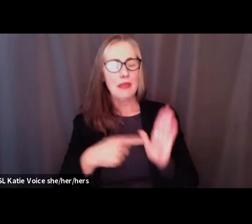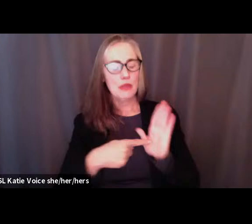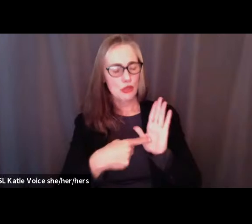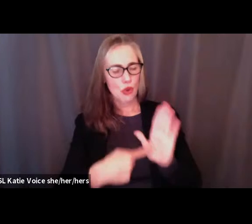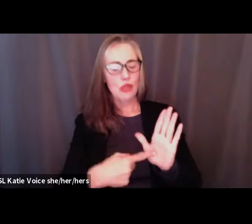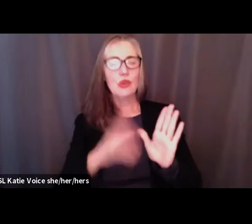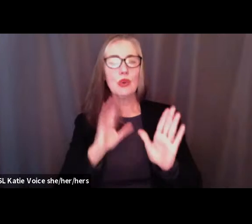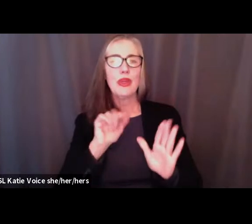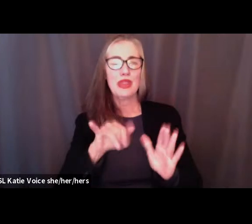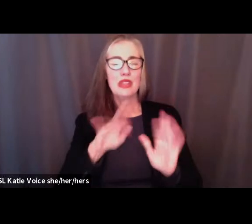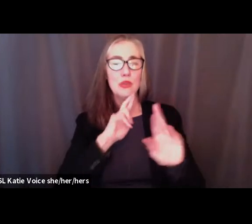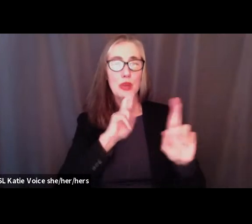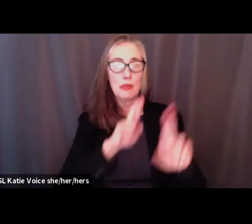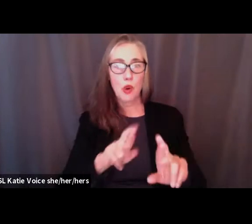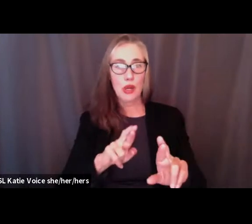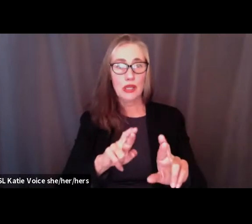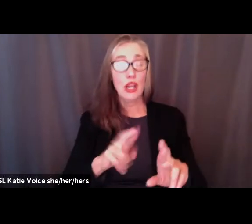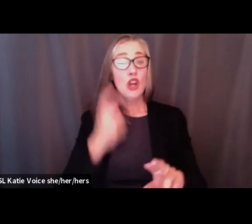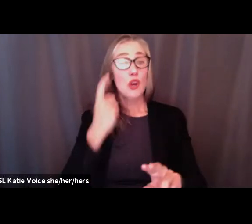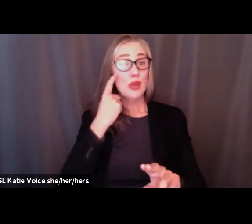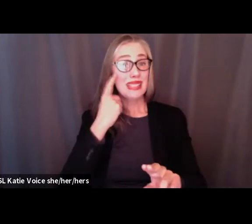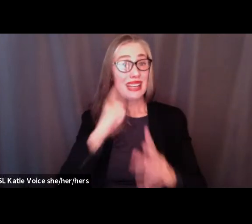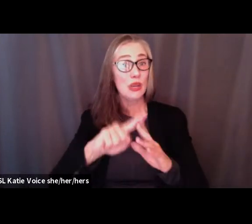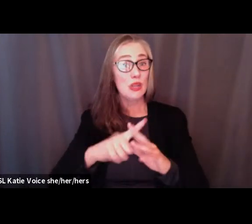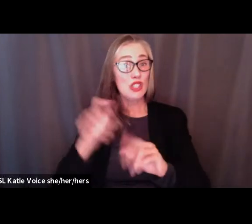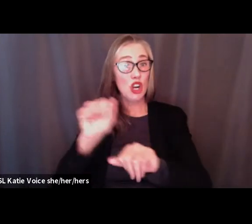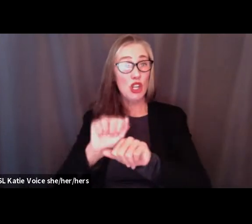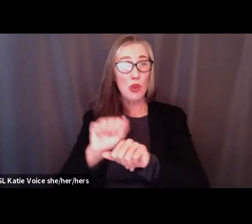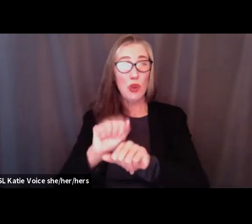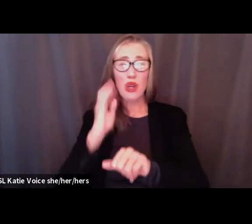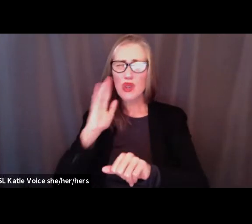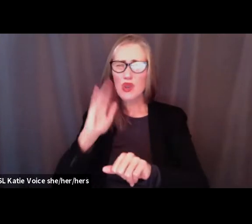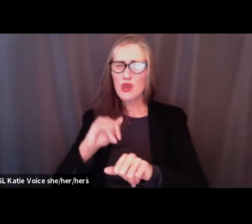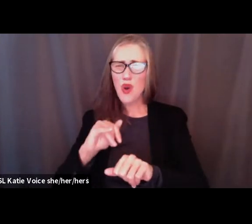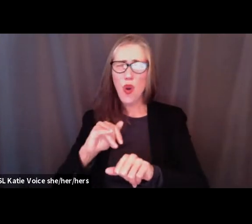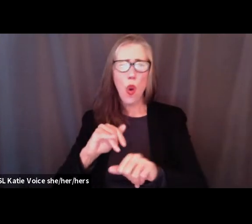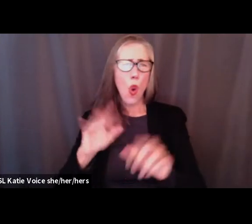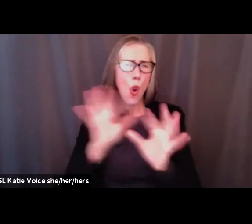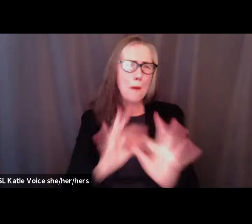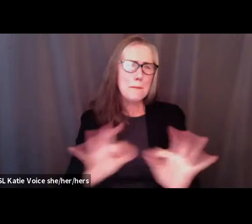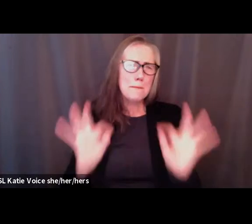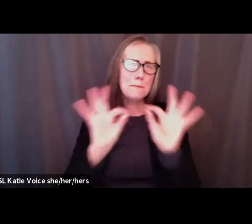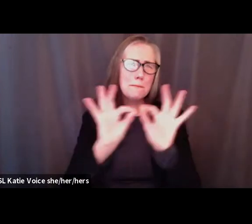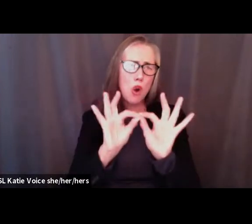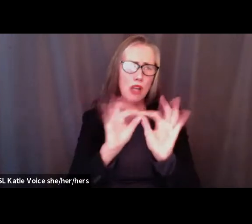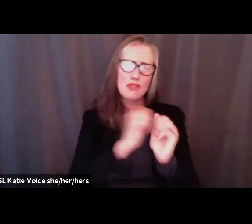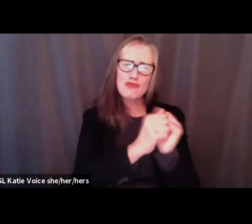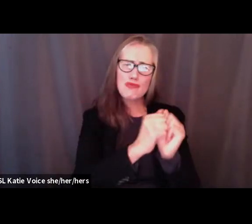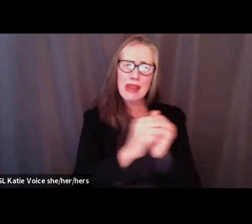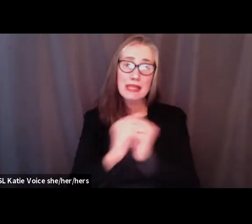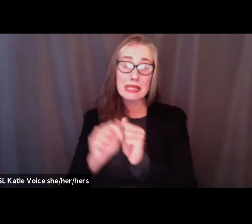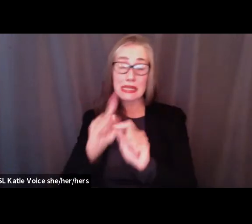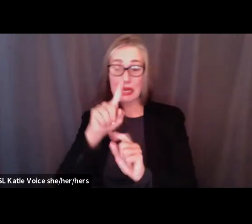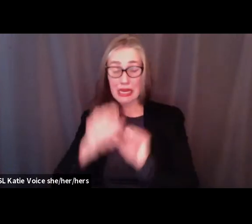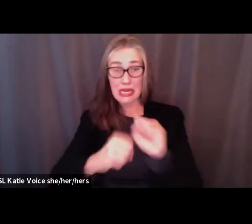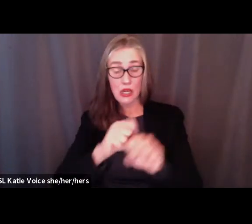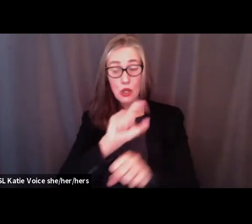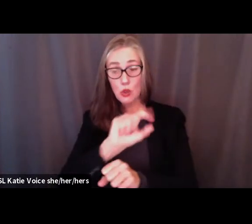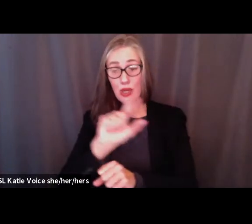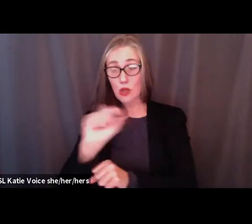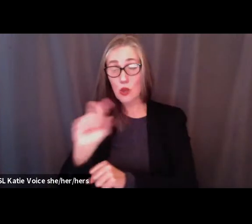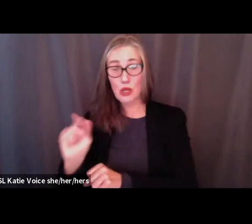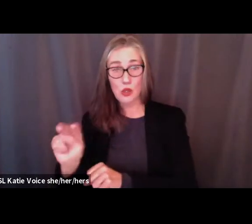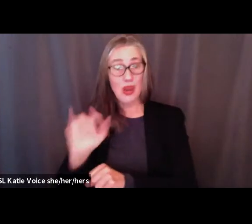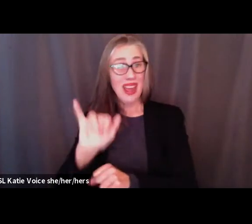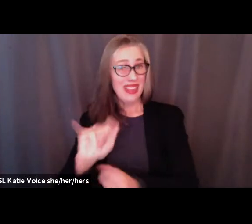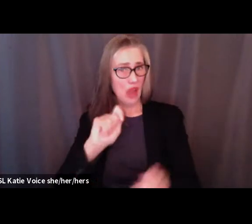this year. As you all know, we have critical races in 2022 that will help shape our policies as Democratic